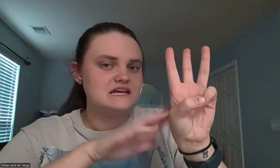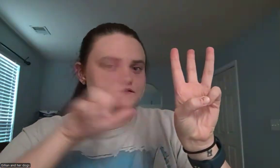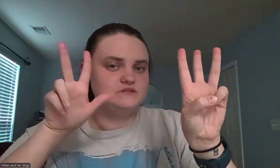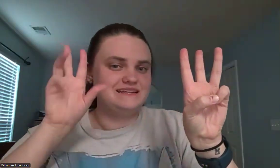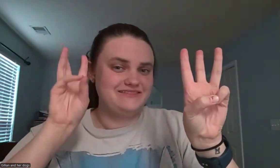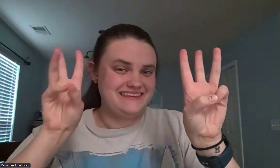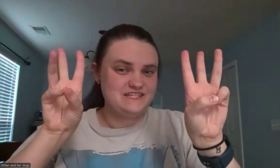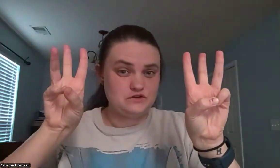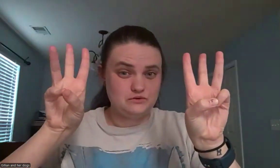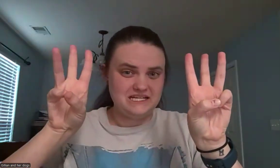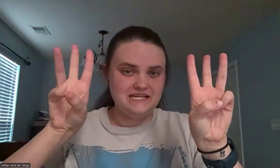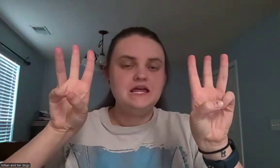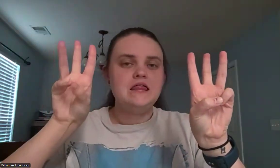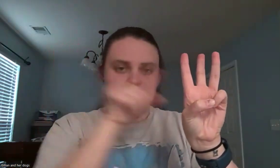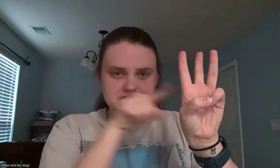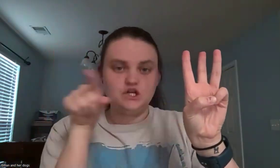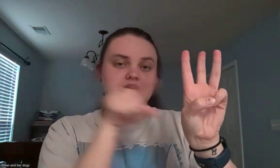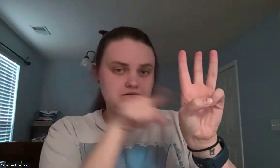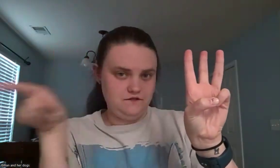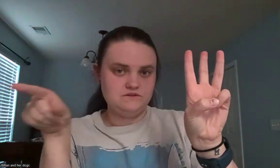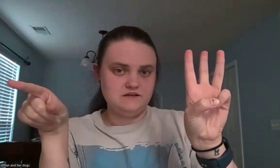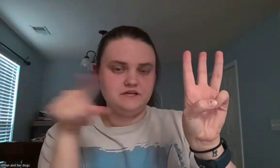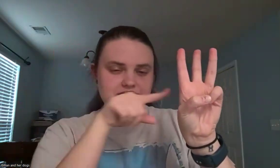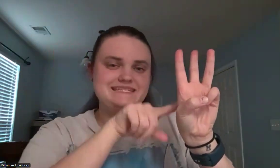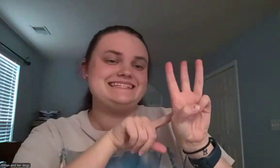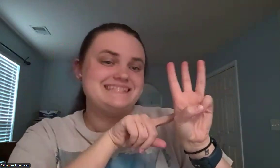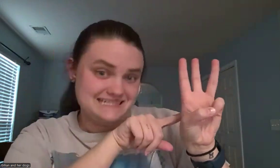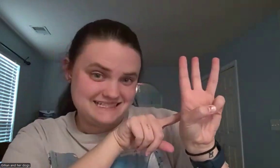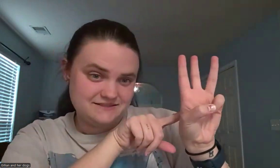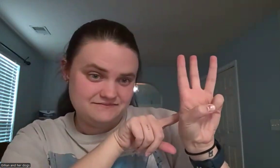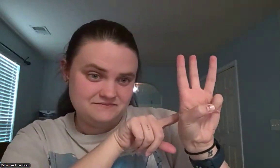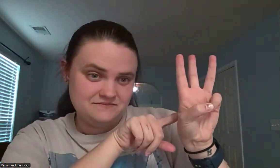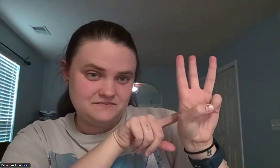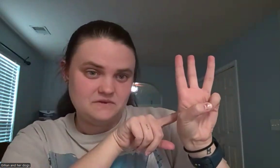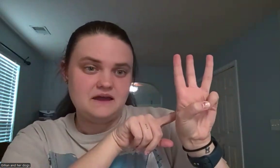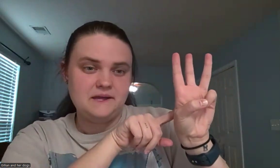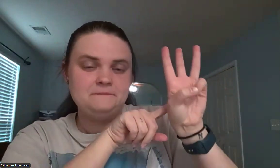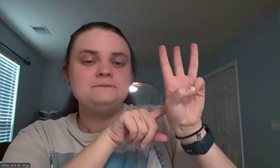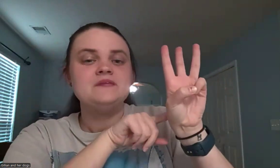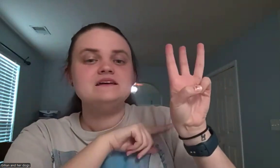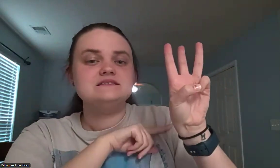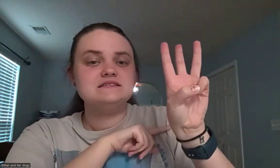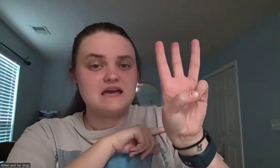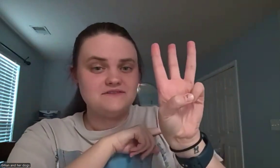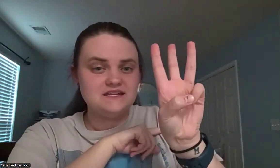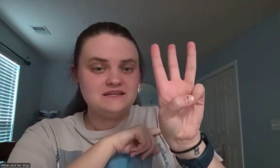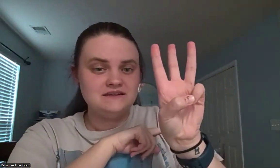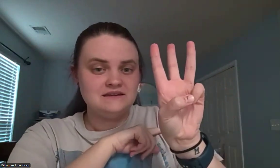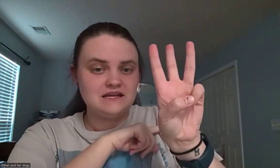if you did this for three, this is going to get confusing because this is six. Okay. Seven is